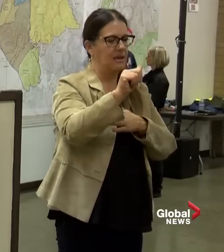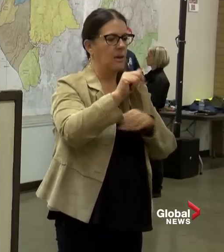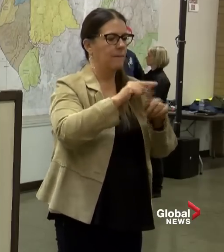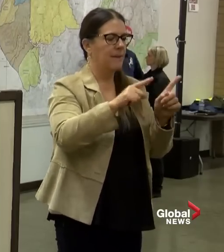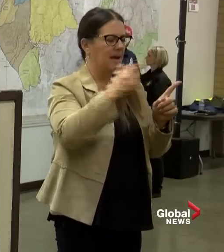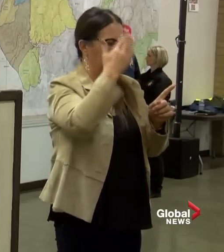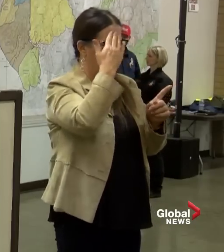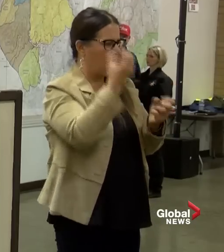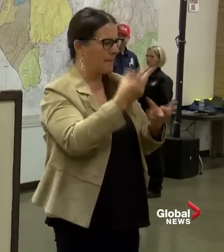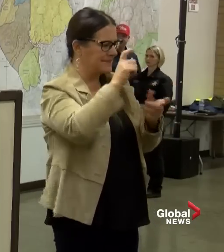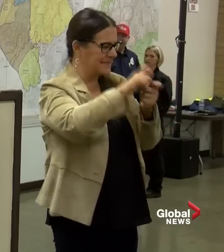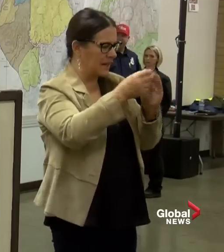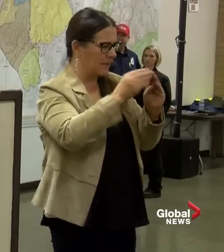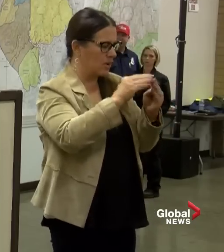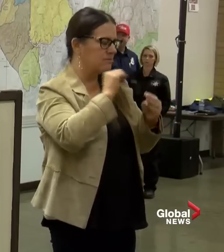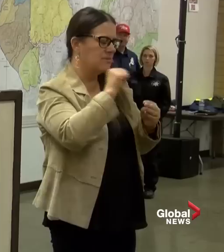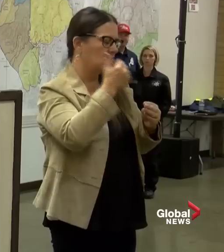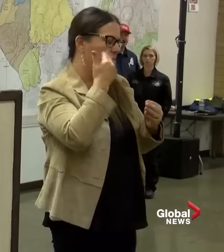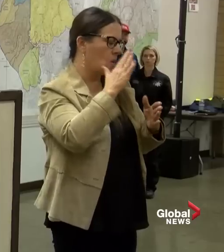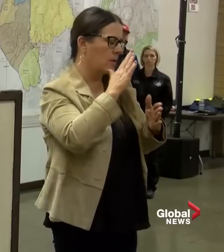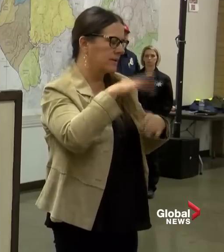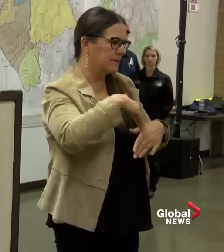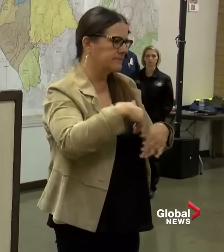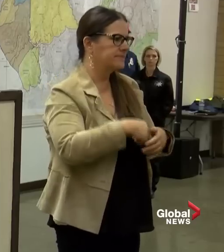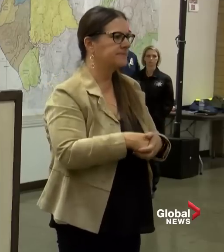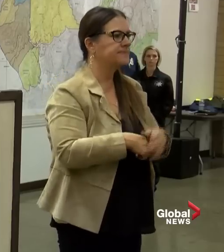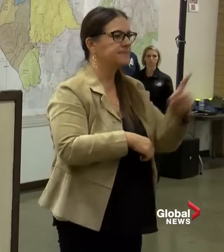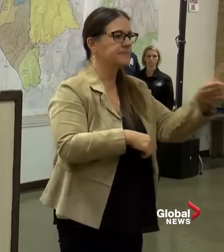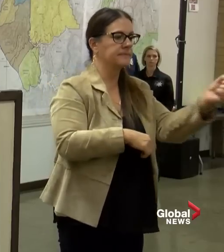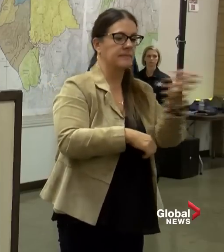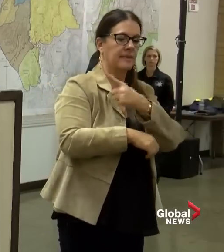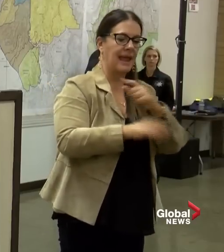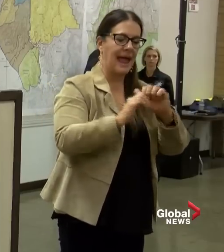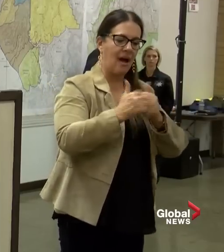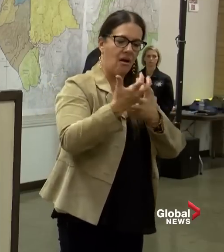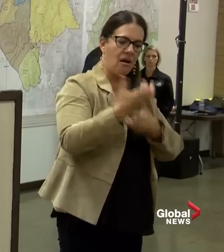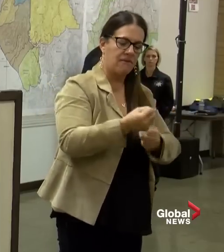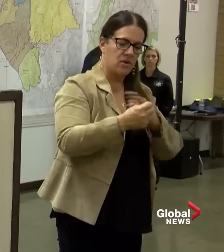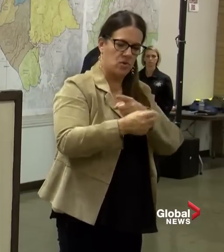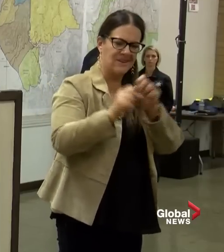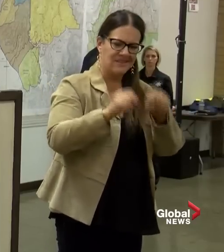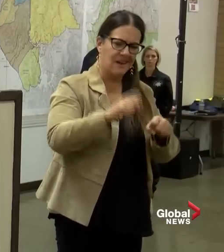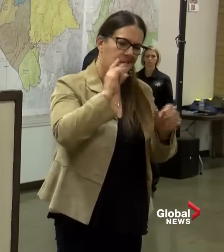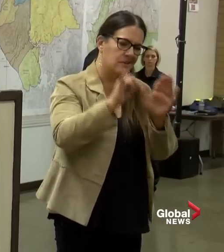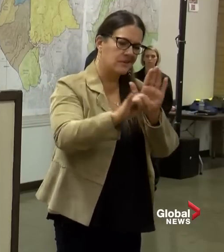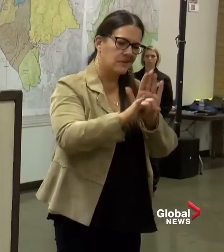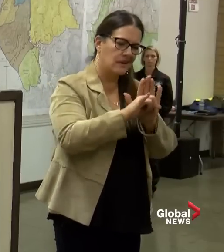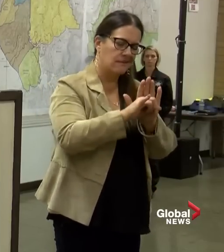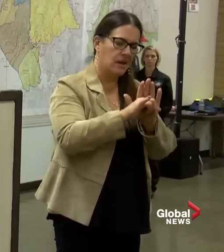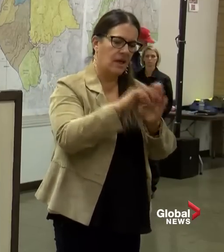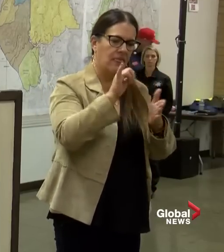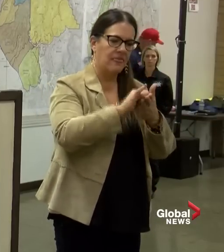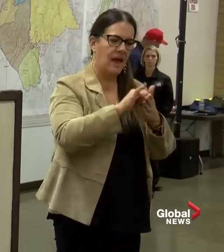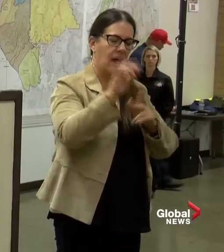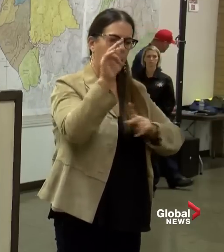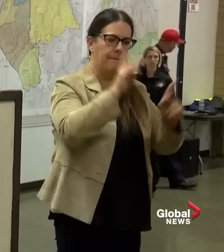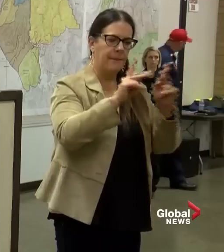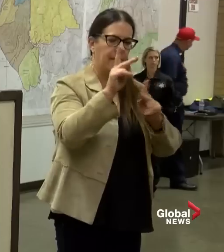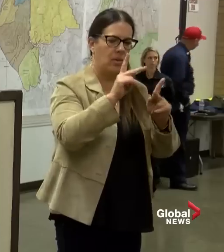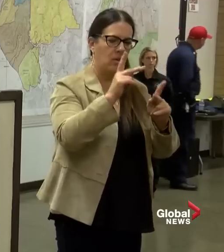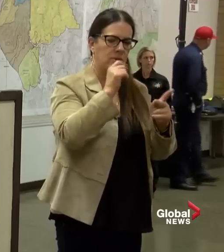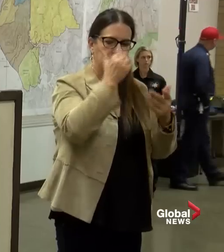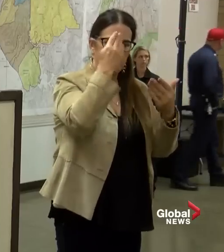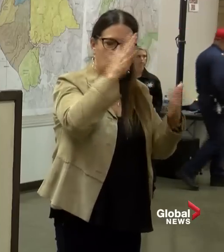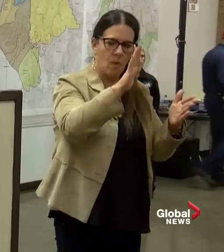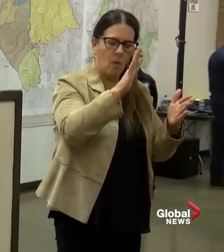top of my head, but we can get that to you. How confident are you all that you'll be able to identify those that are